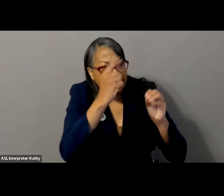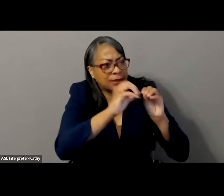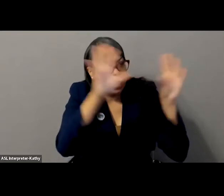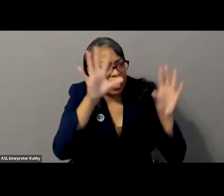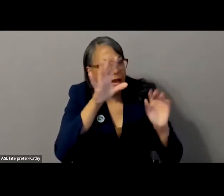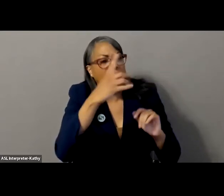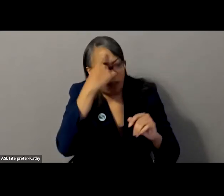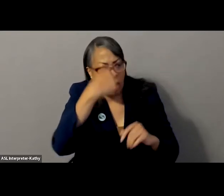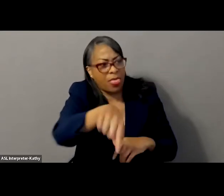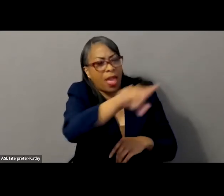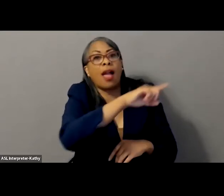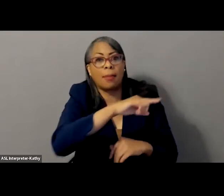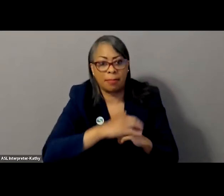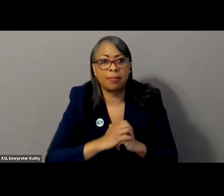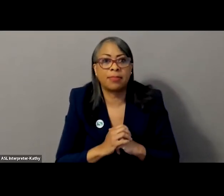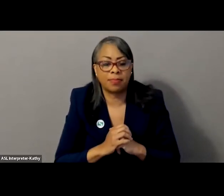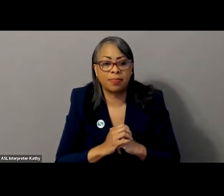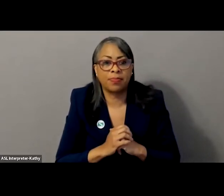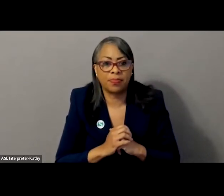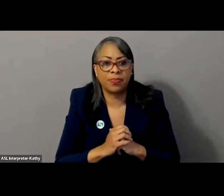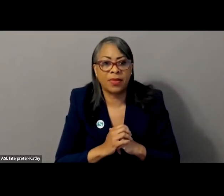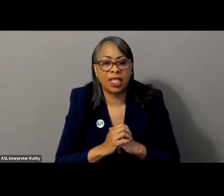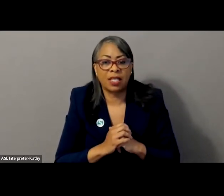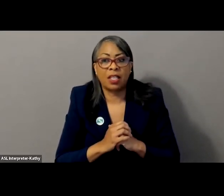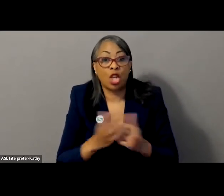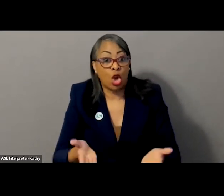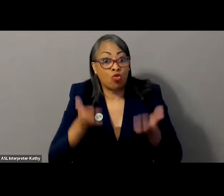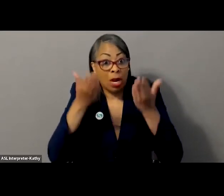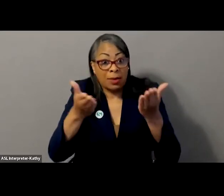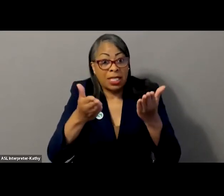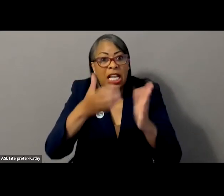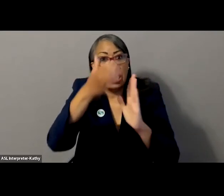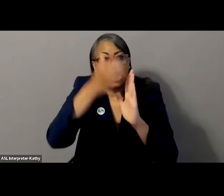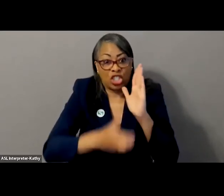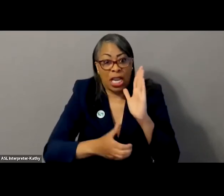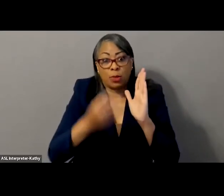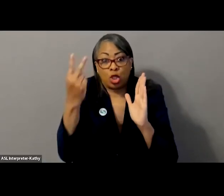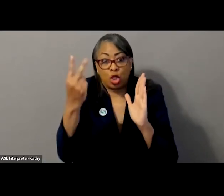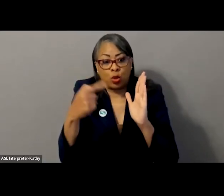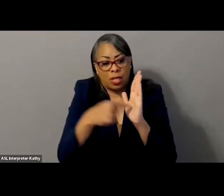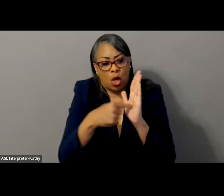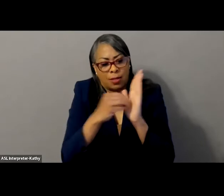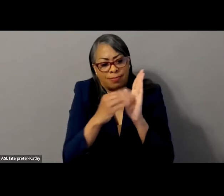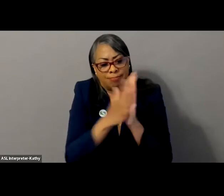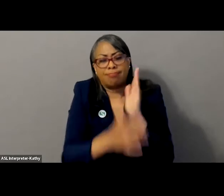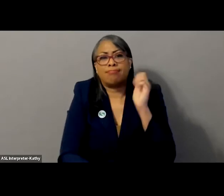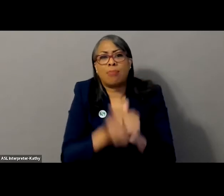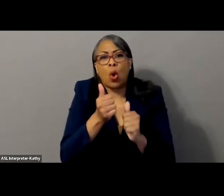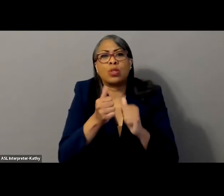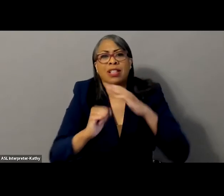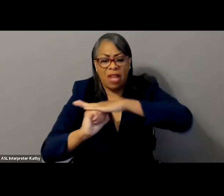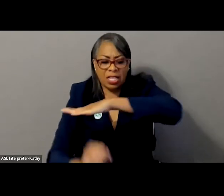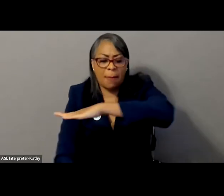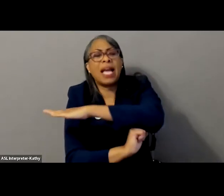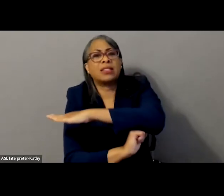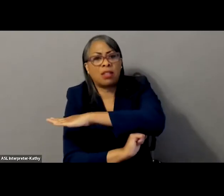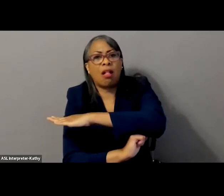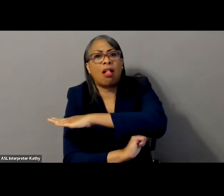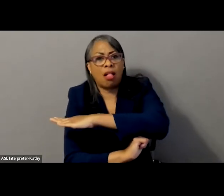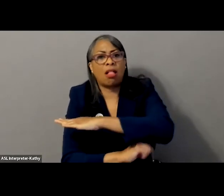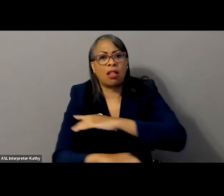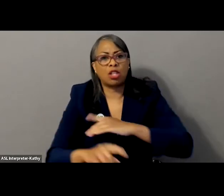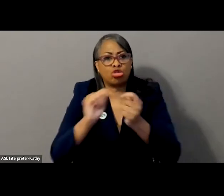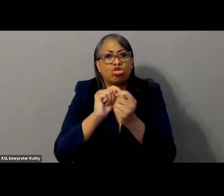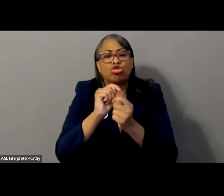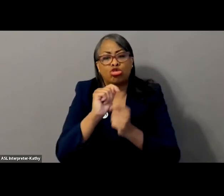wade into this, the recommendations in chapter 2 are probably the most fundamental and most transformative. And I would commend those to